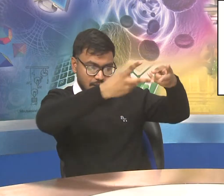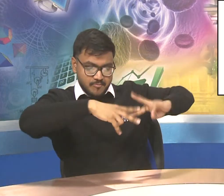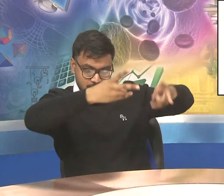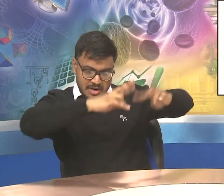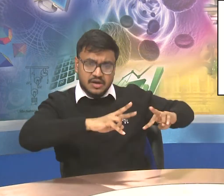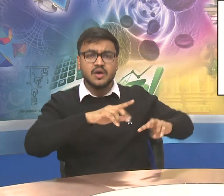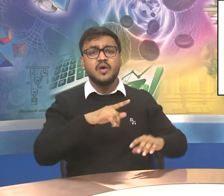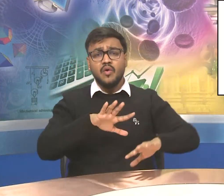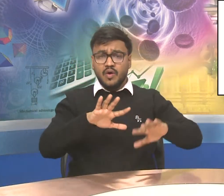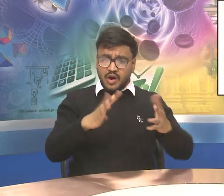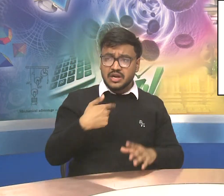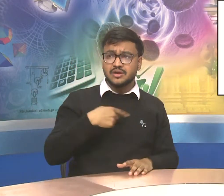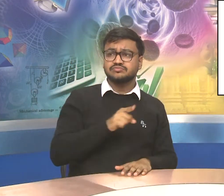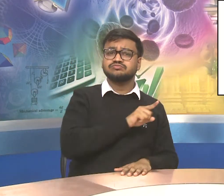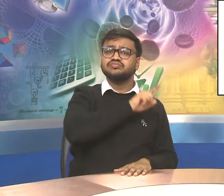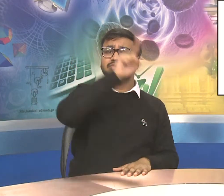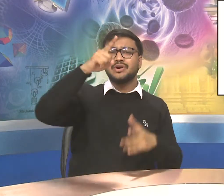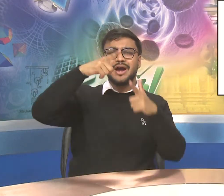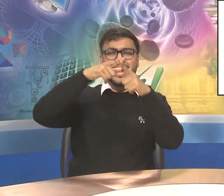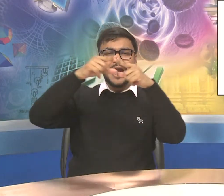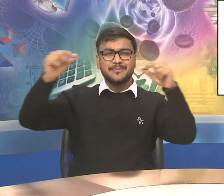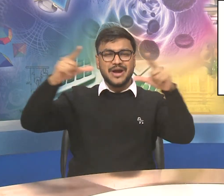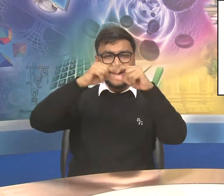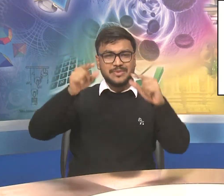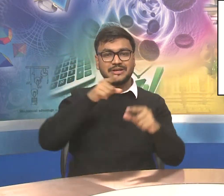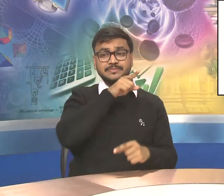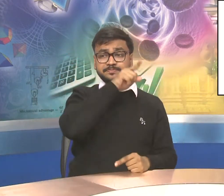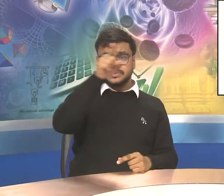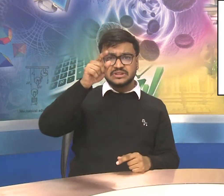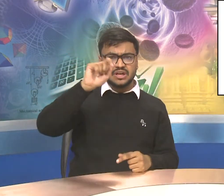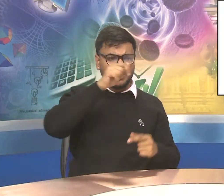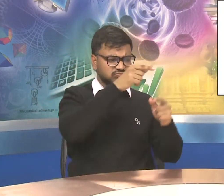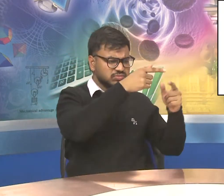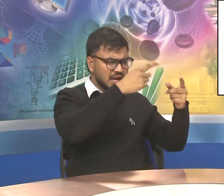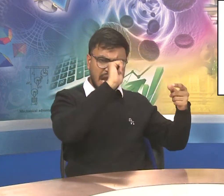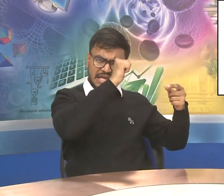For example, we translate English language to